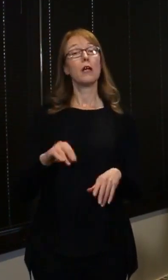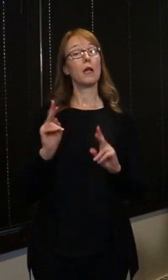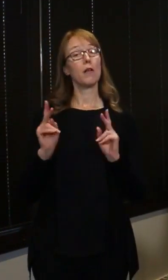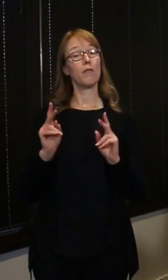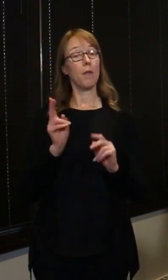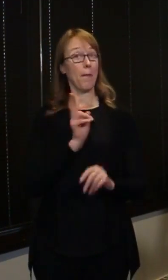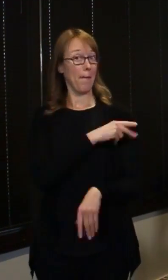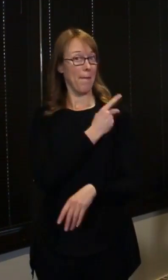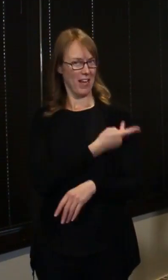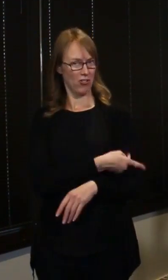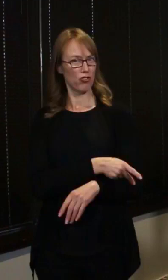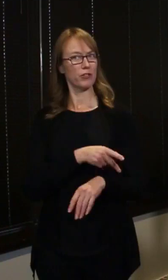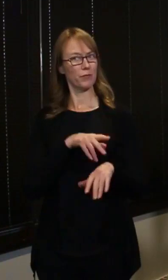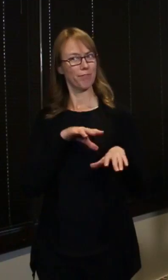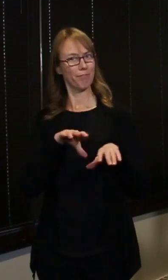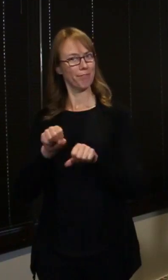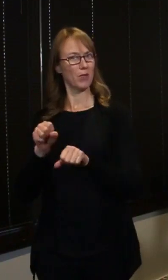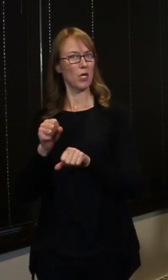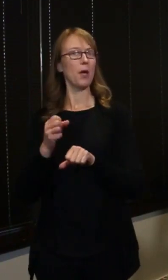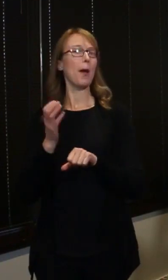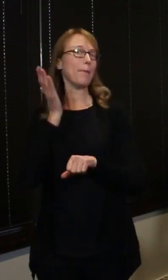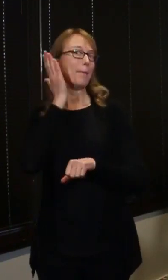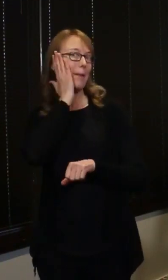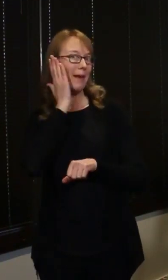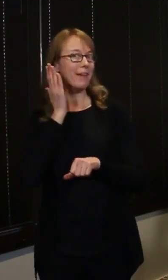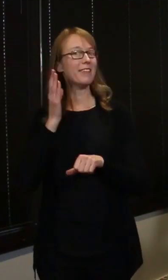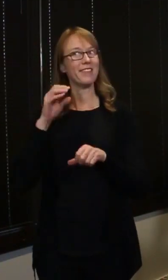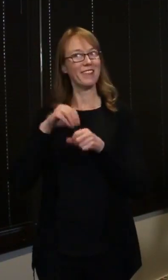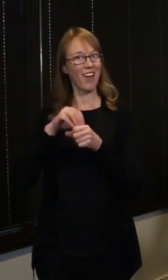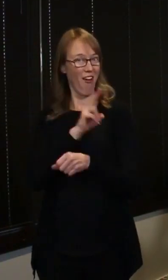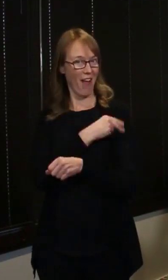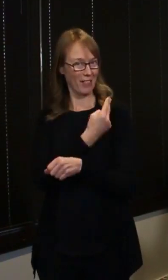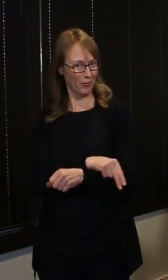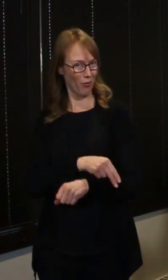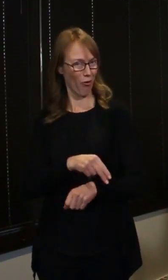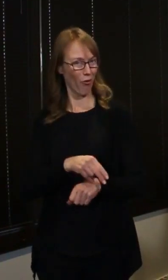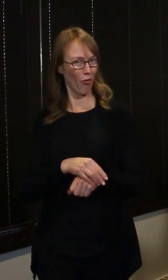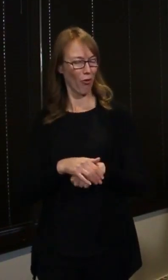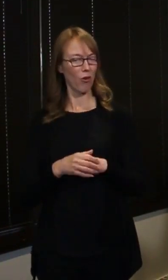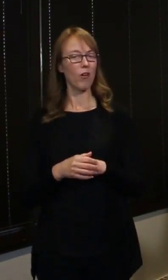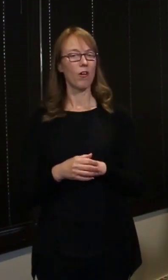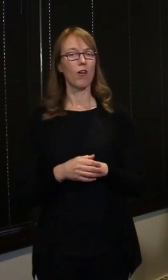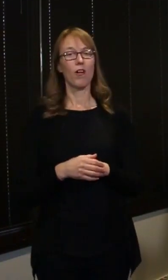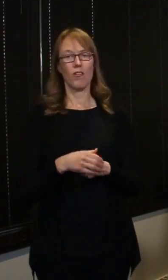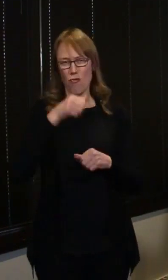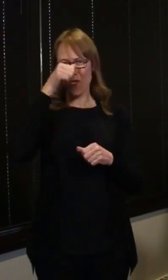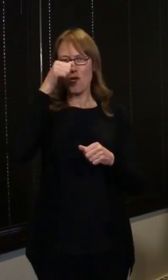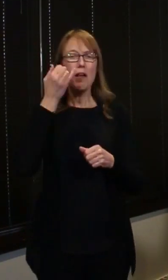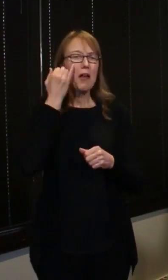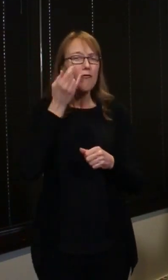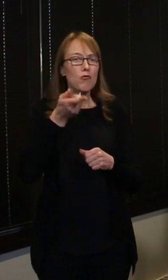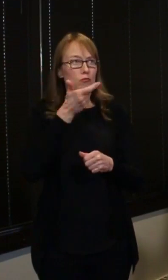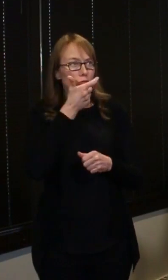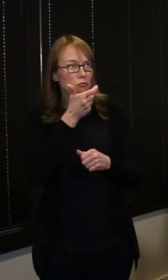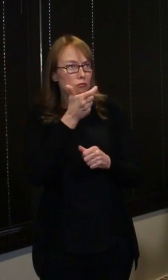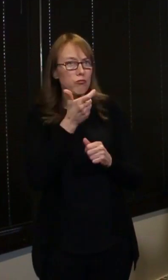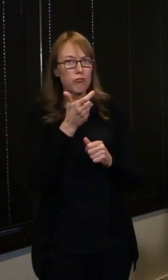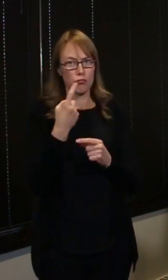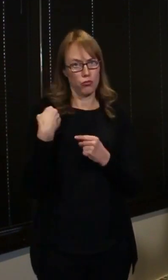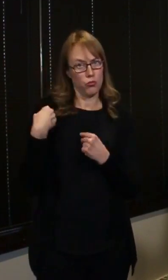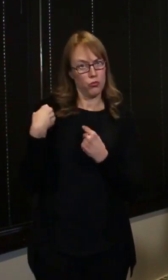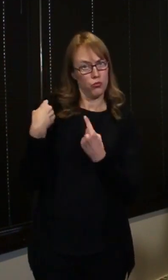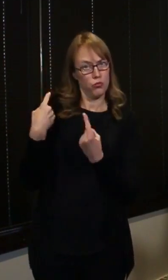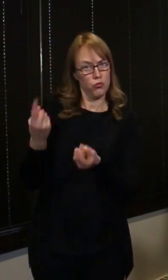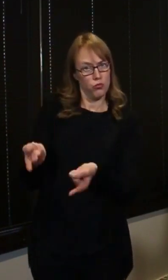beds. And as you no doubtly followed, there were times where we were well above that red region, above